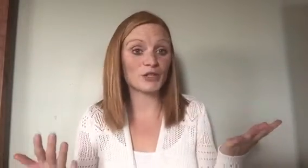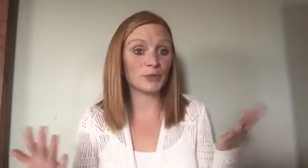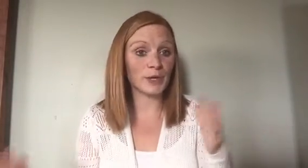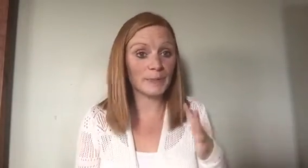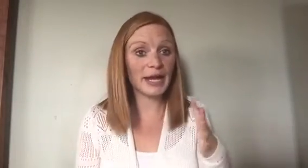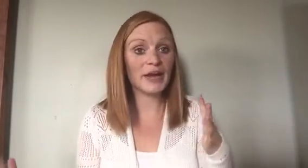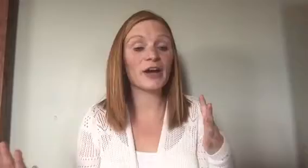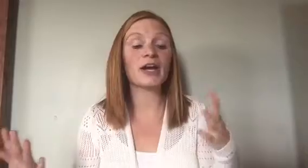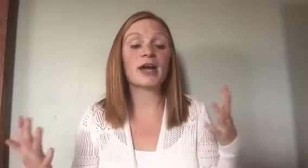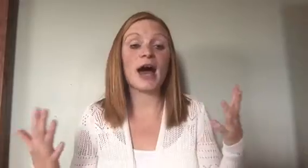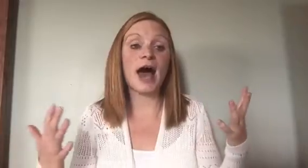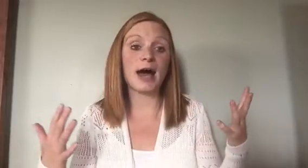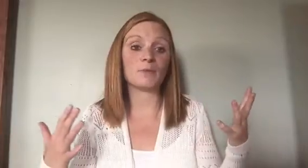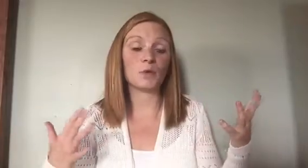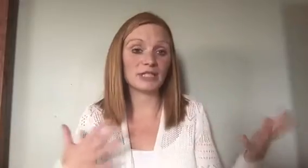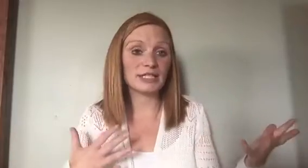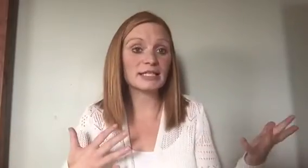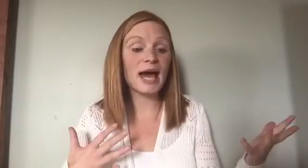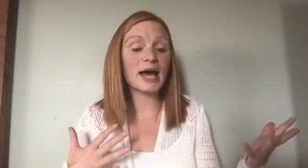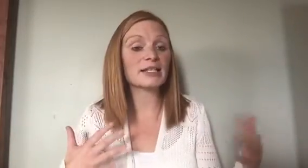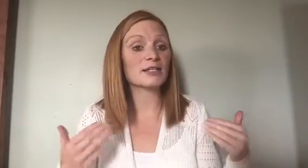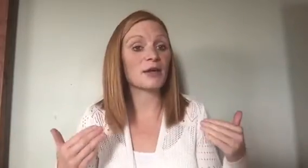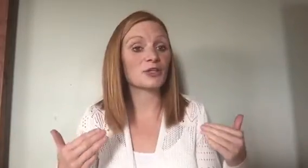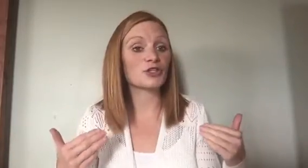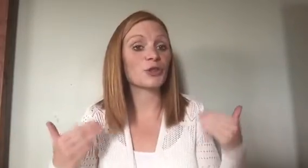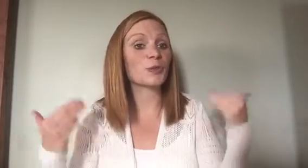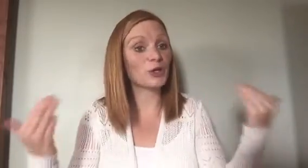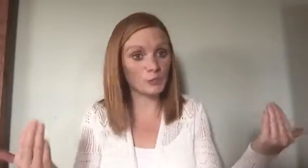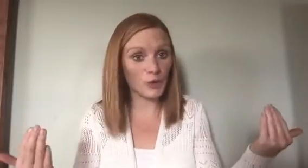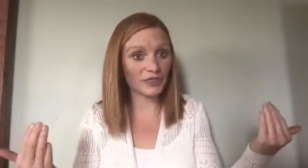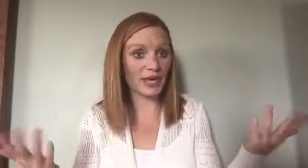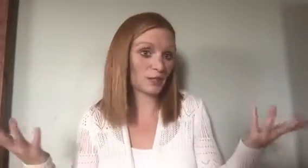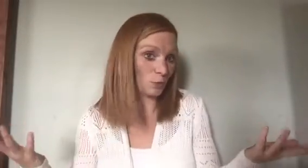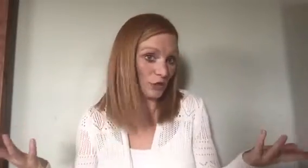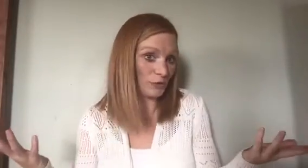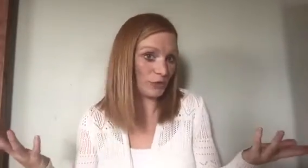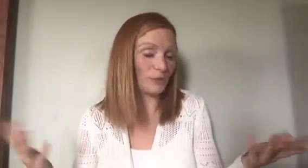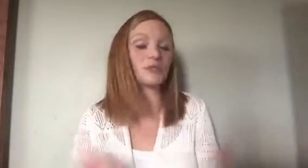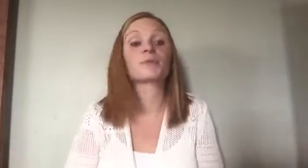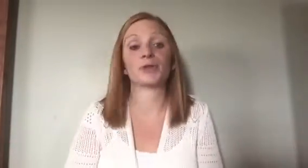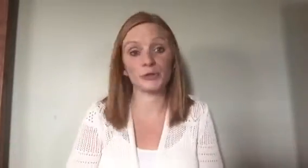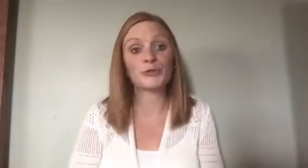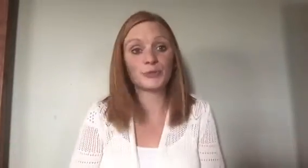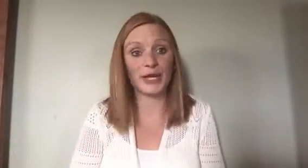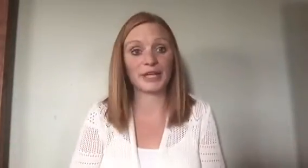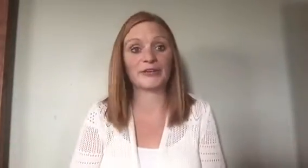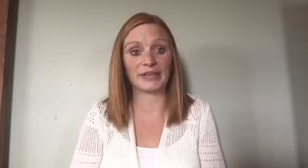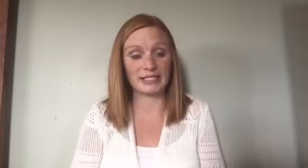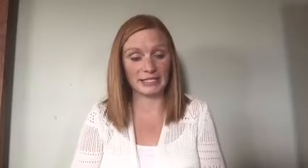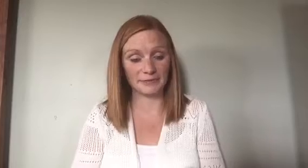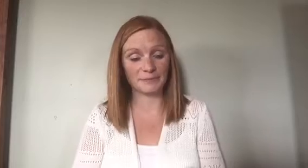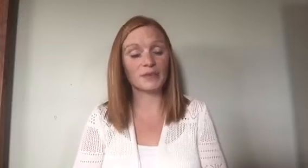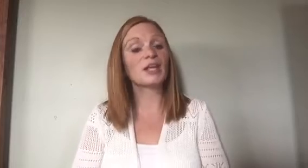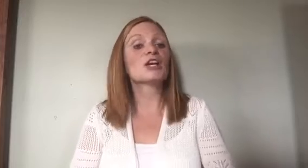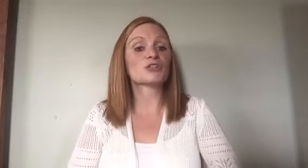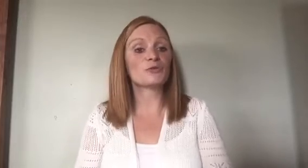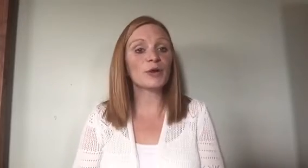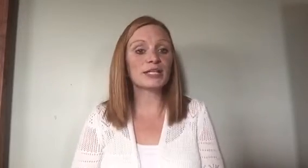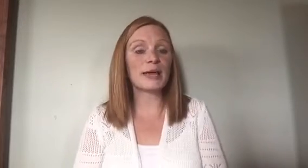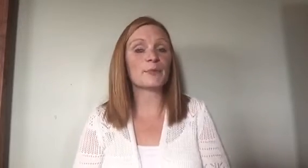to compare or discuss three or more things. What do you use? You use ranking or listing. So for example,